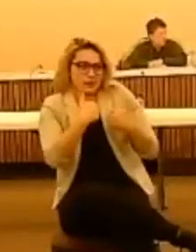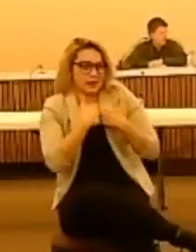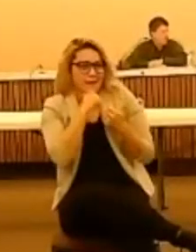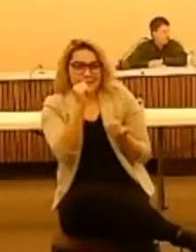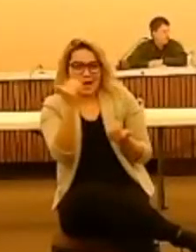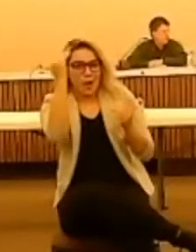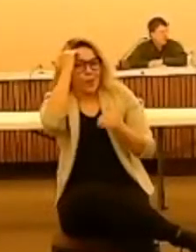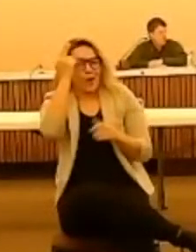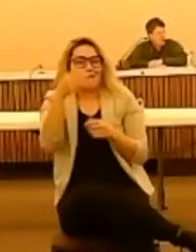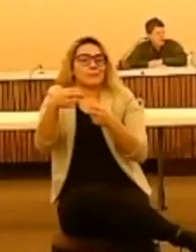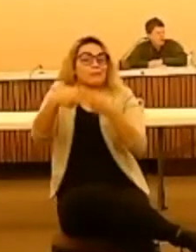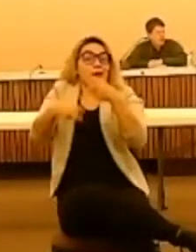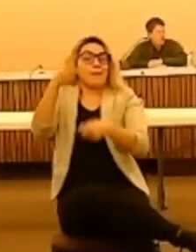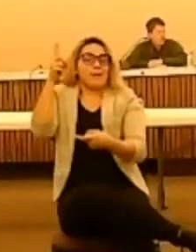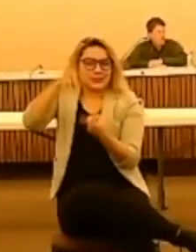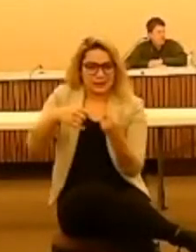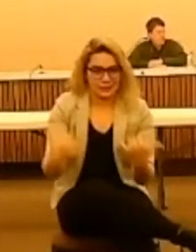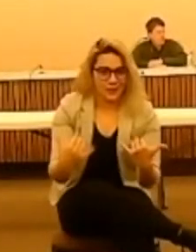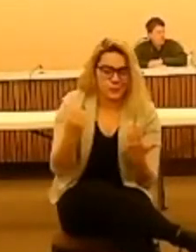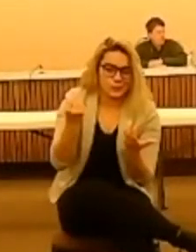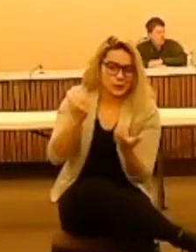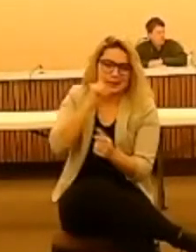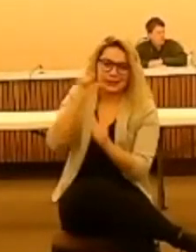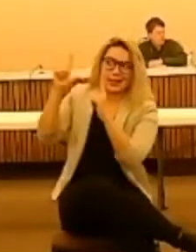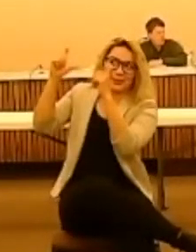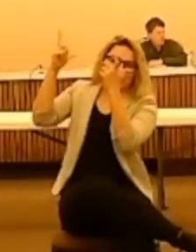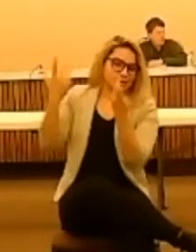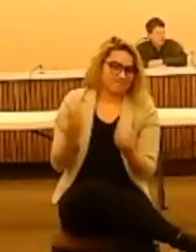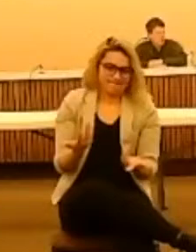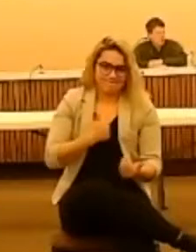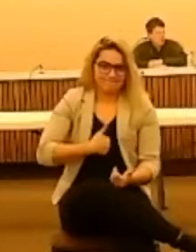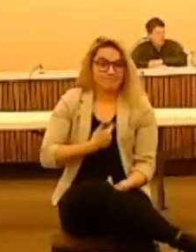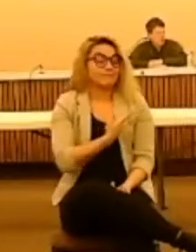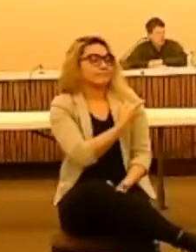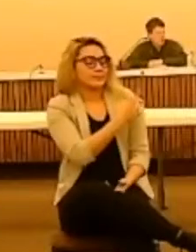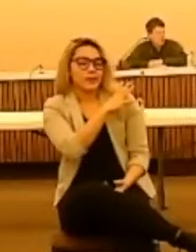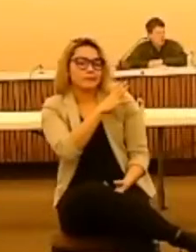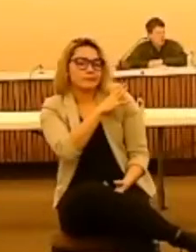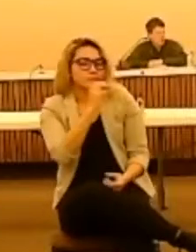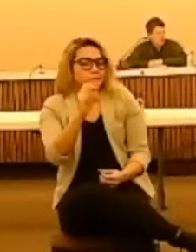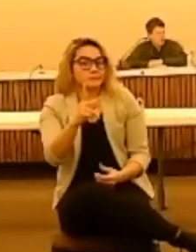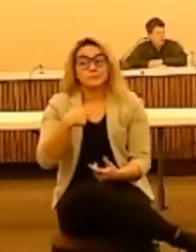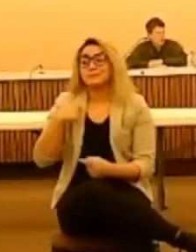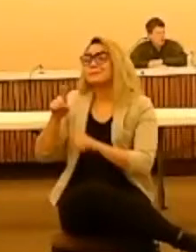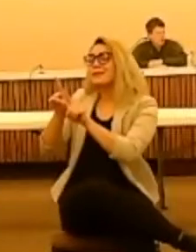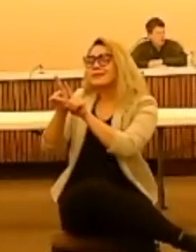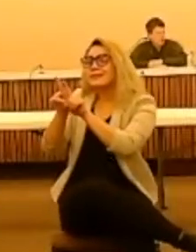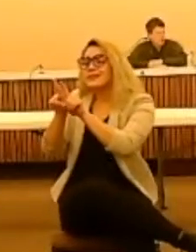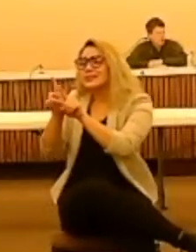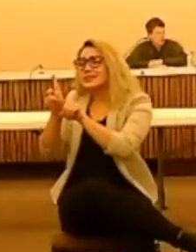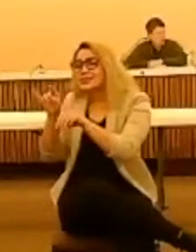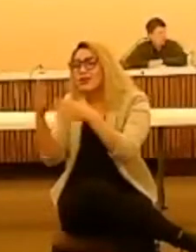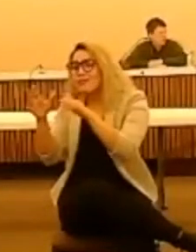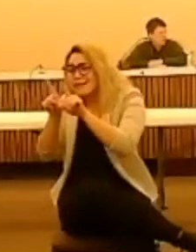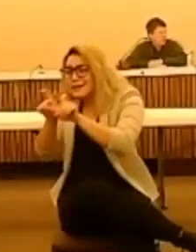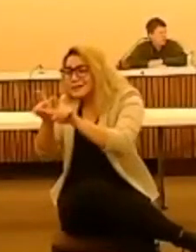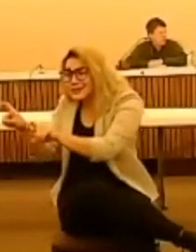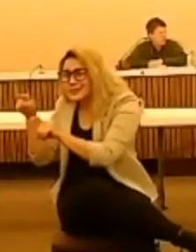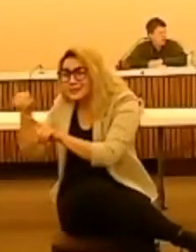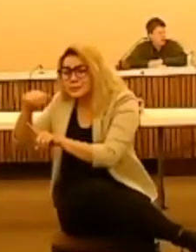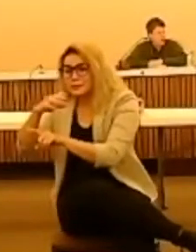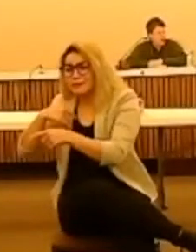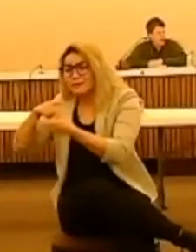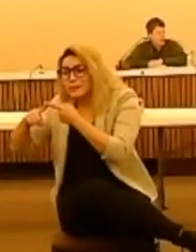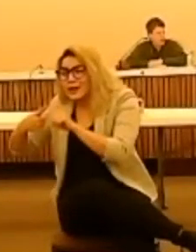It certainly helped. Right. I mean, I've asked at least 6, 7, 8 people. They've known me. I've been here 49 years, and neighbors,